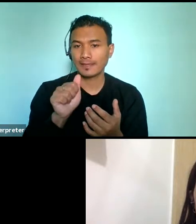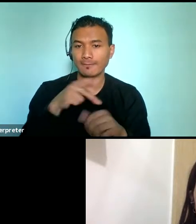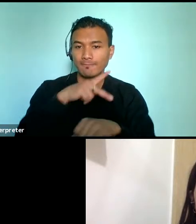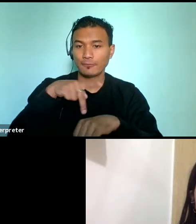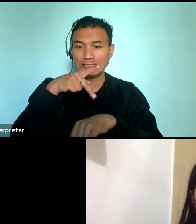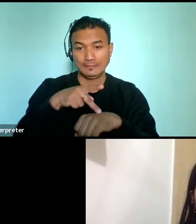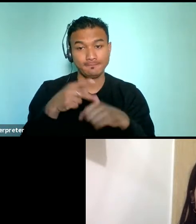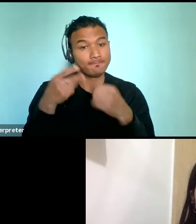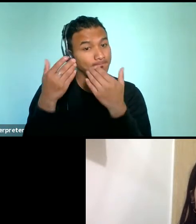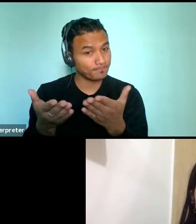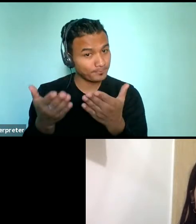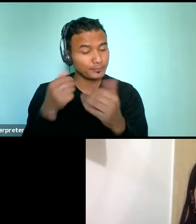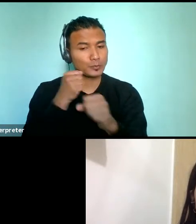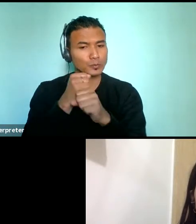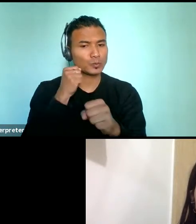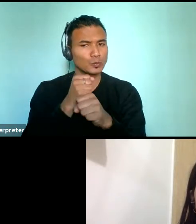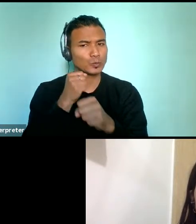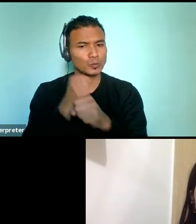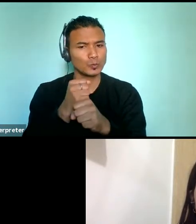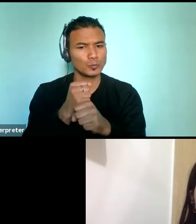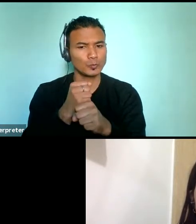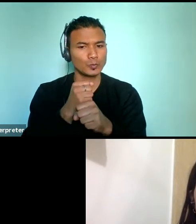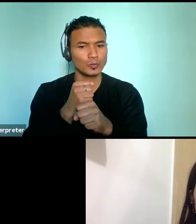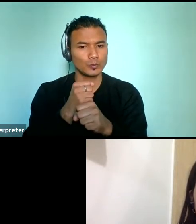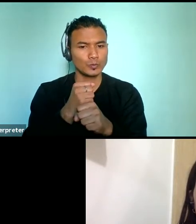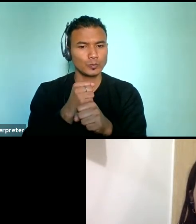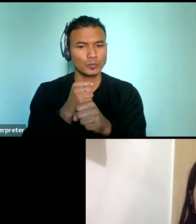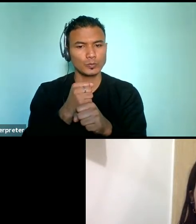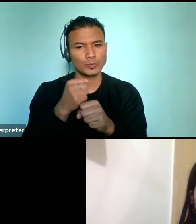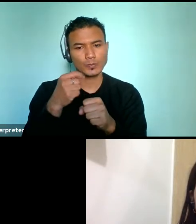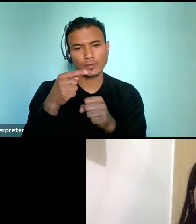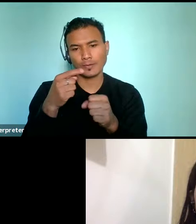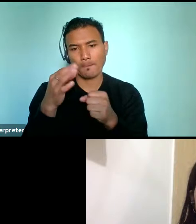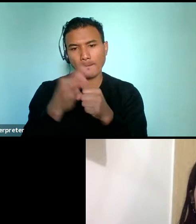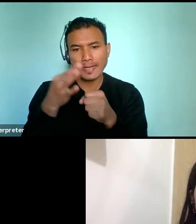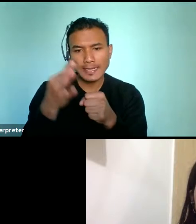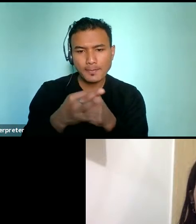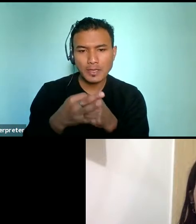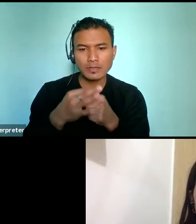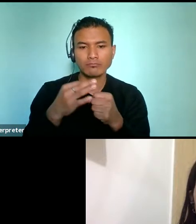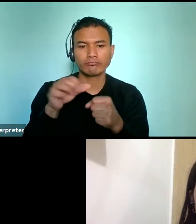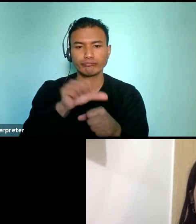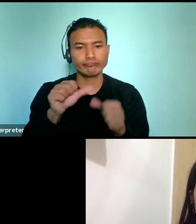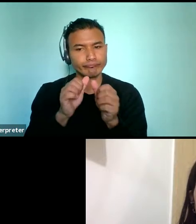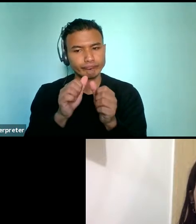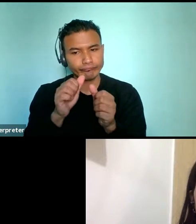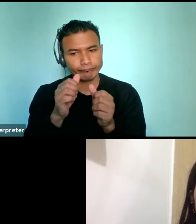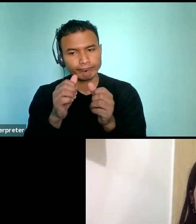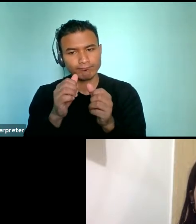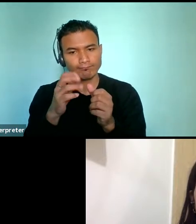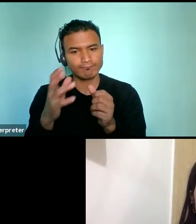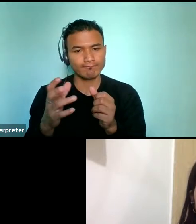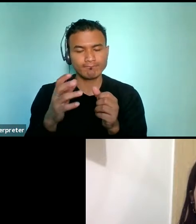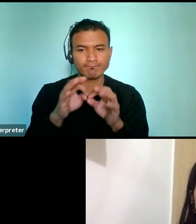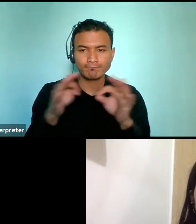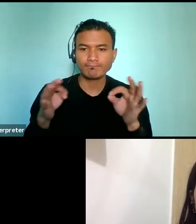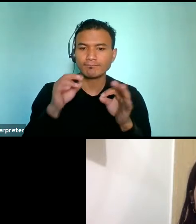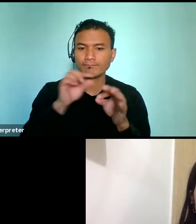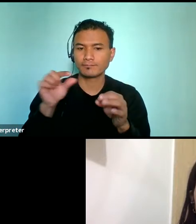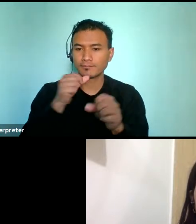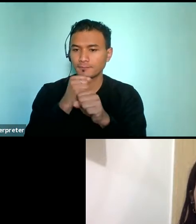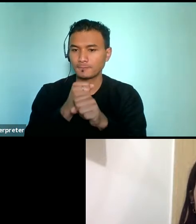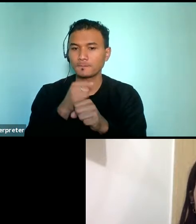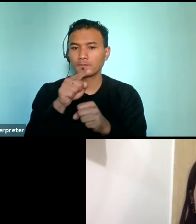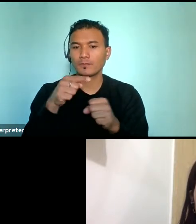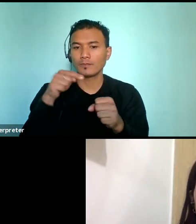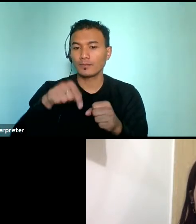has been working in environmental management, public health, and sustainable agriculture. And what she will do for us